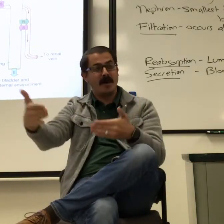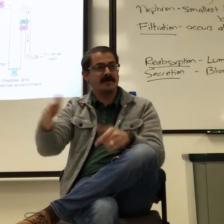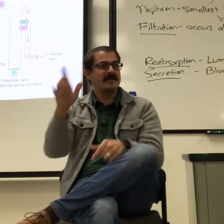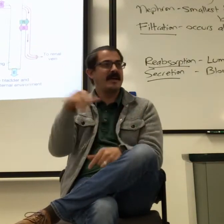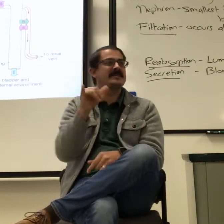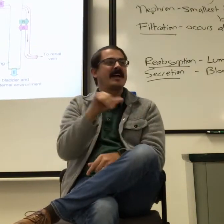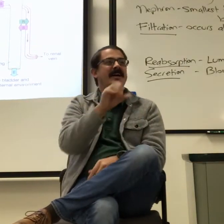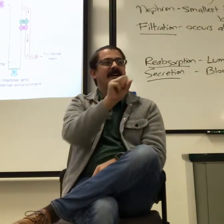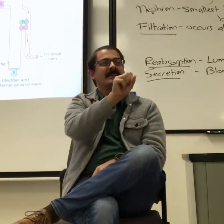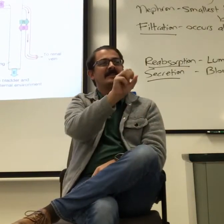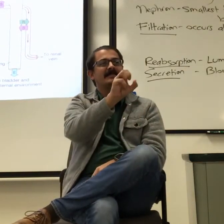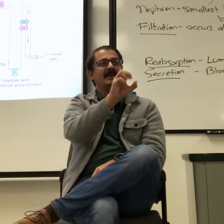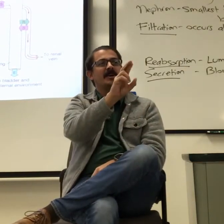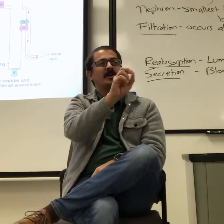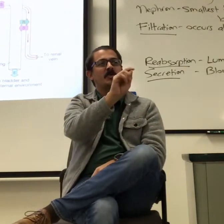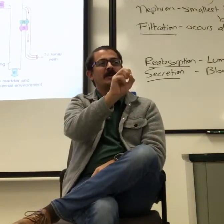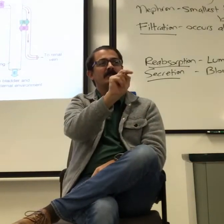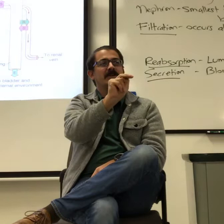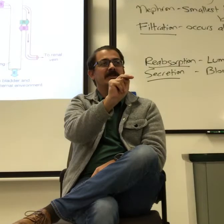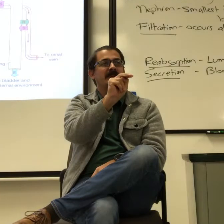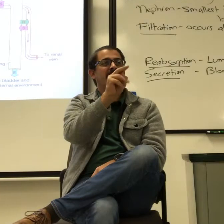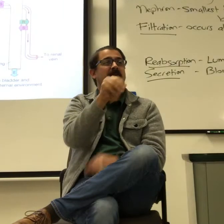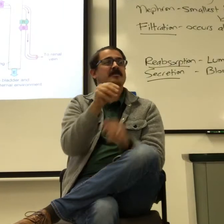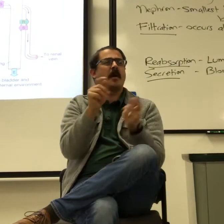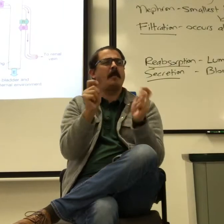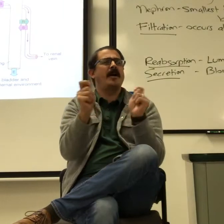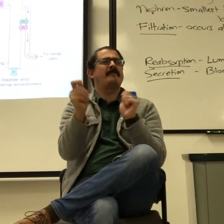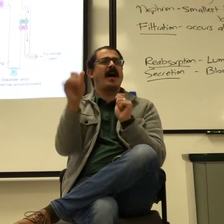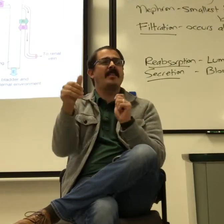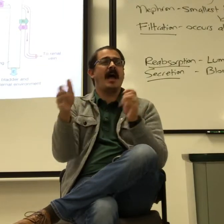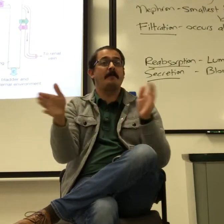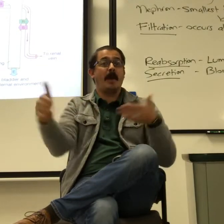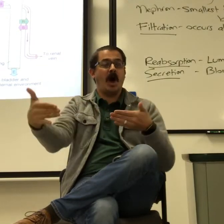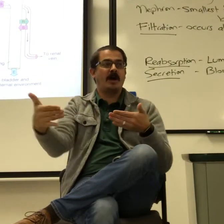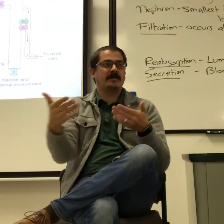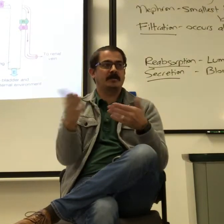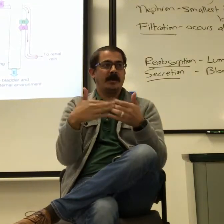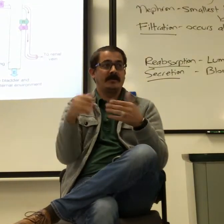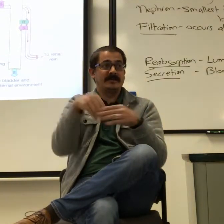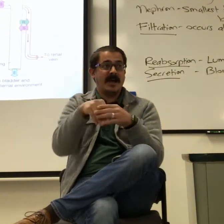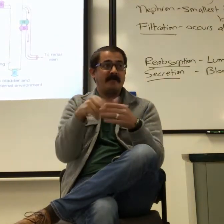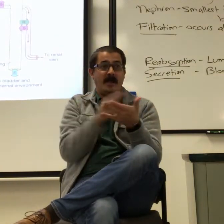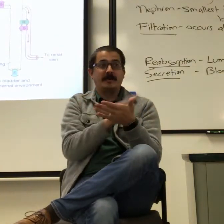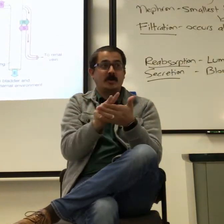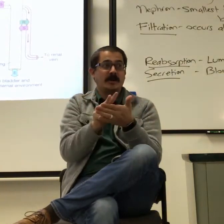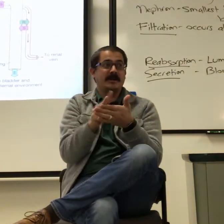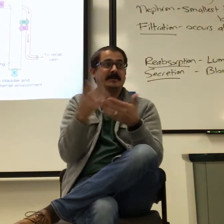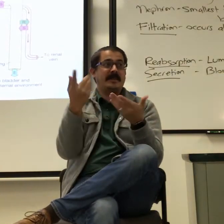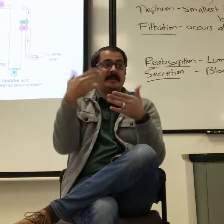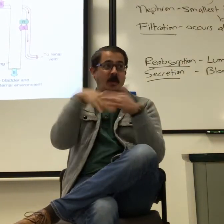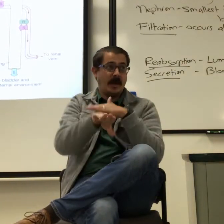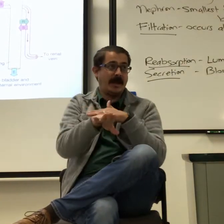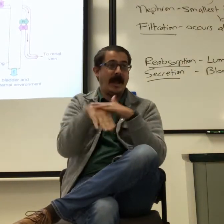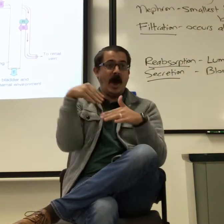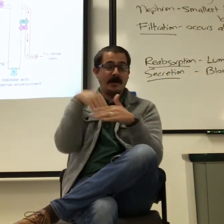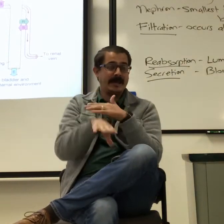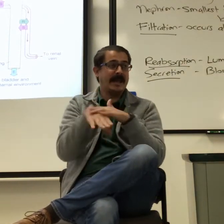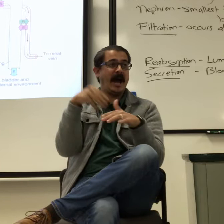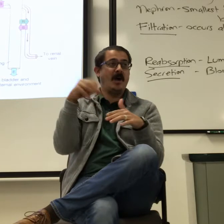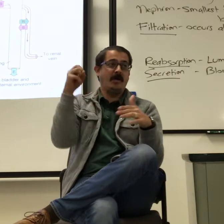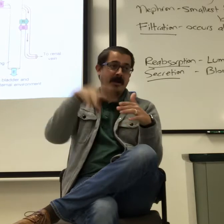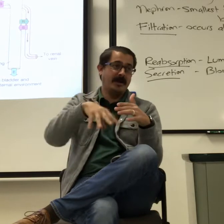like secretion. Right? So you just modify that box for the next 2 weeks. Things go in, things go out, things go in, things go